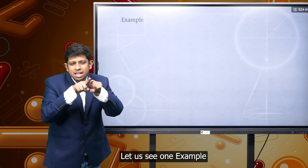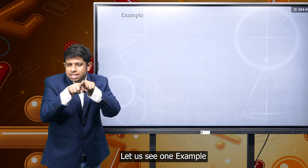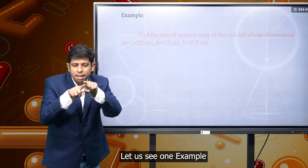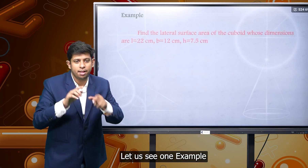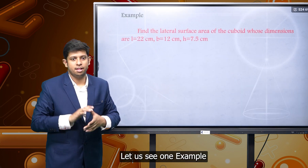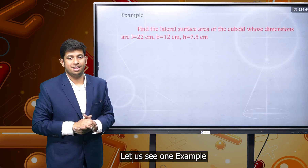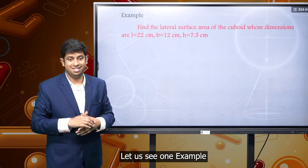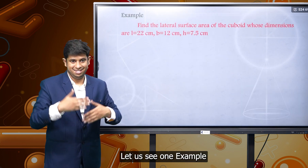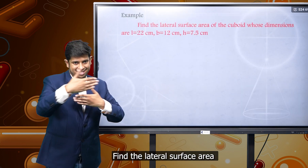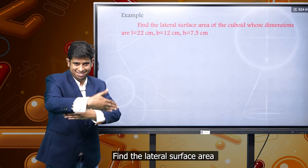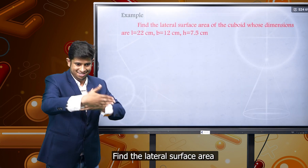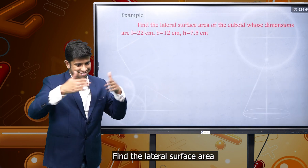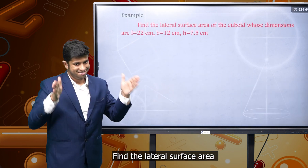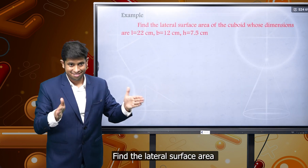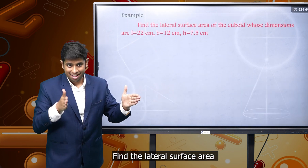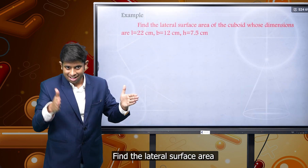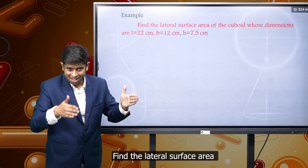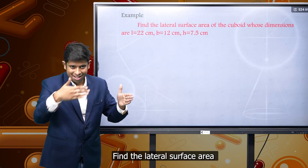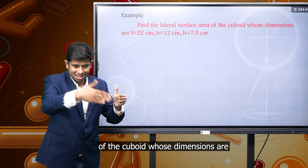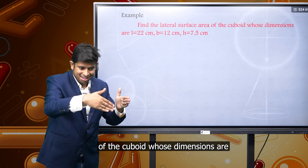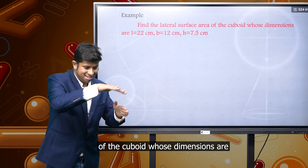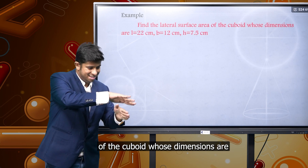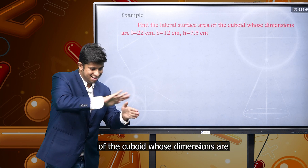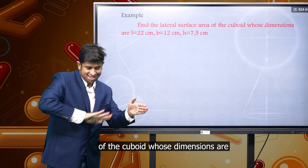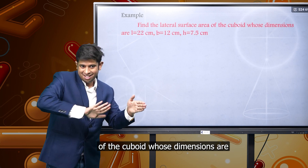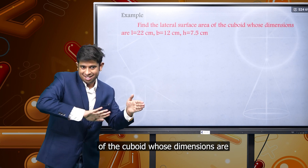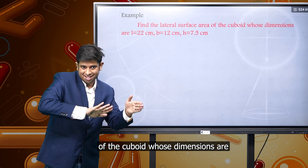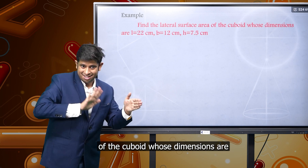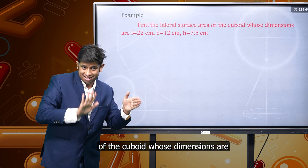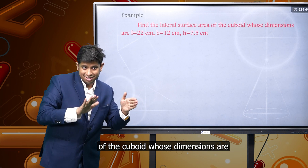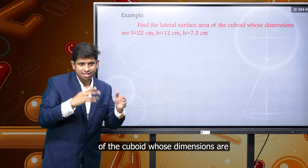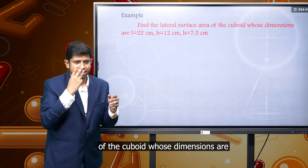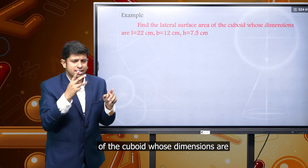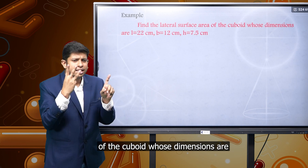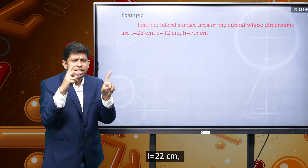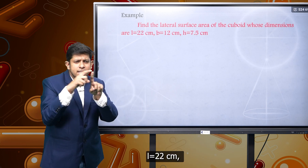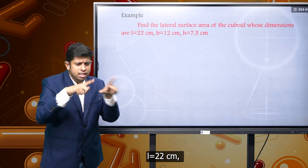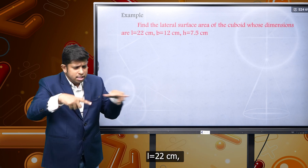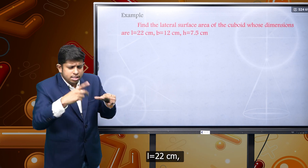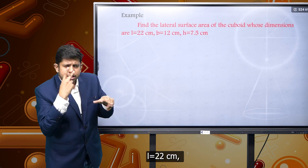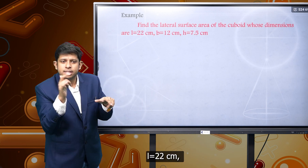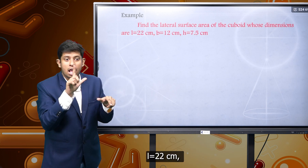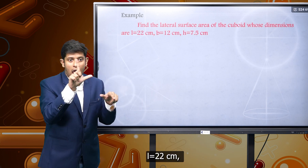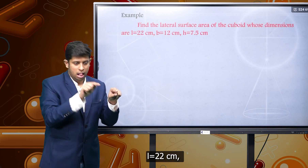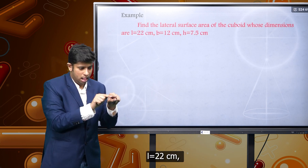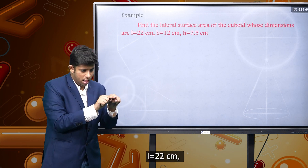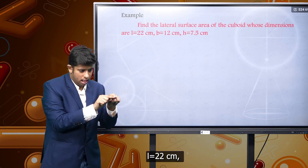example. Find the lateral surface area of the cuboid whose dimensions are L is equal to 22